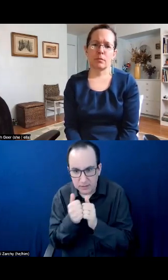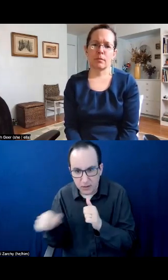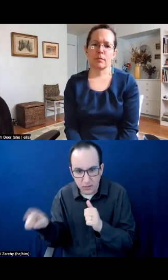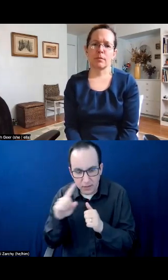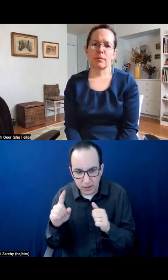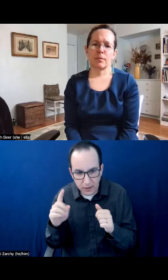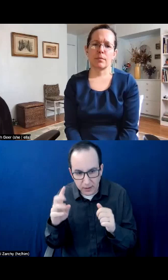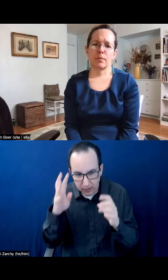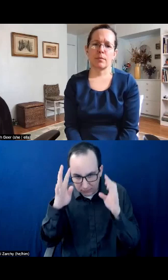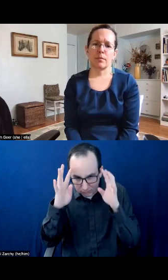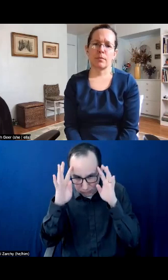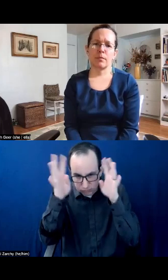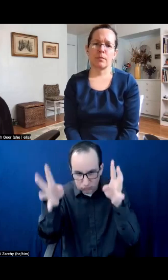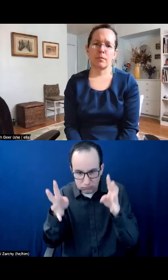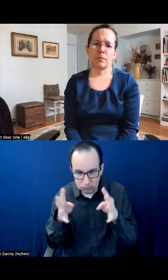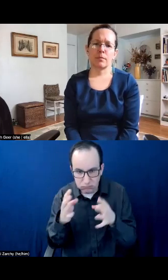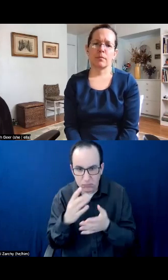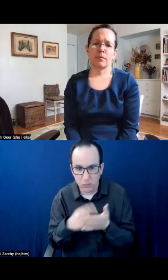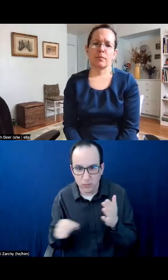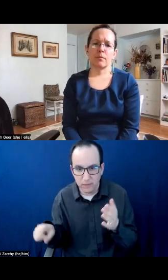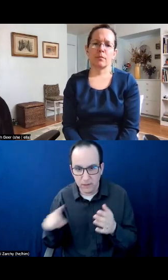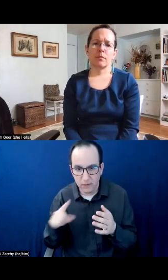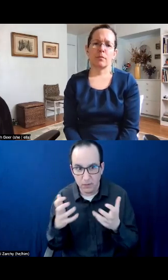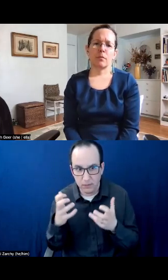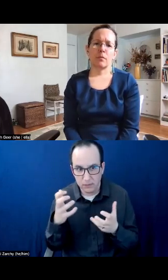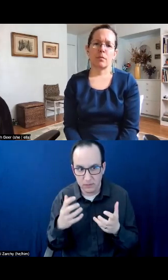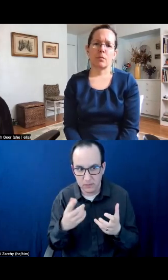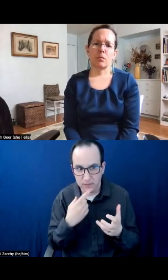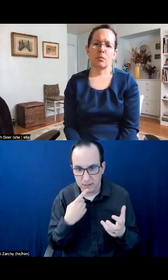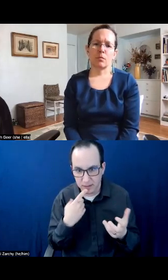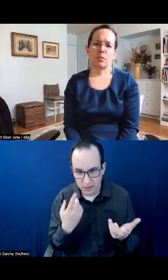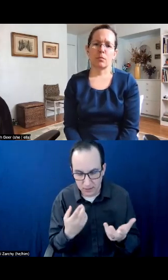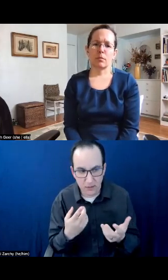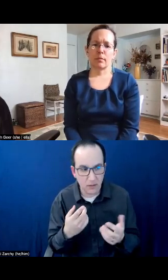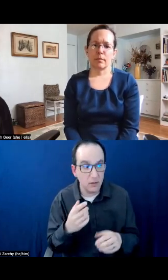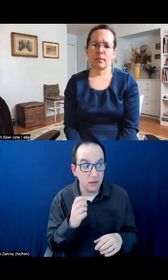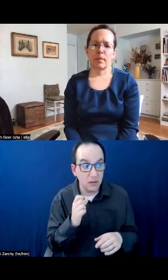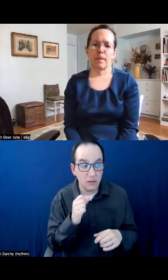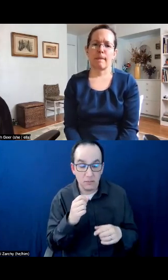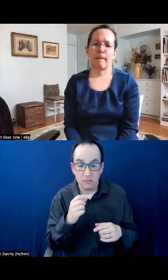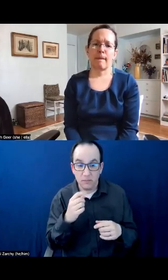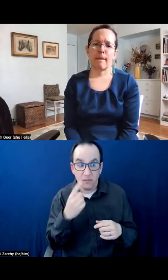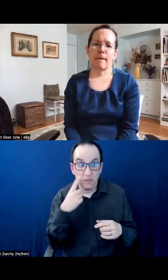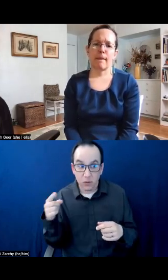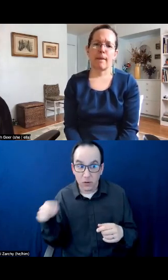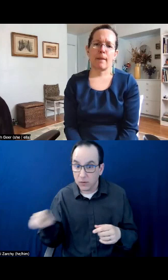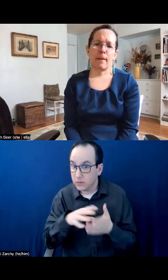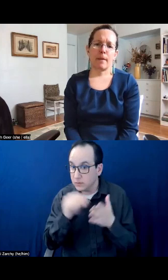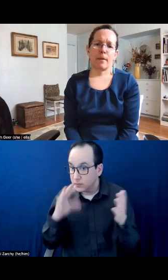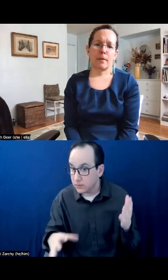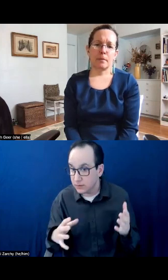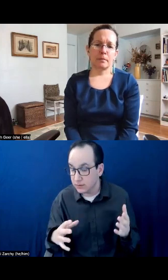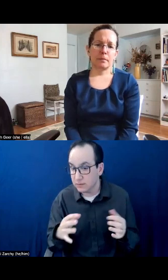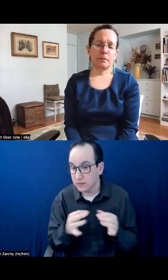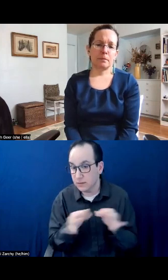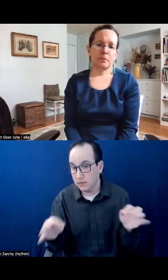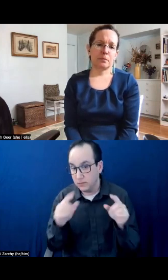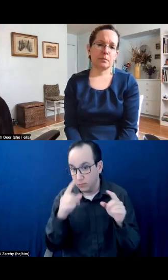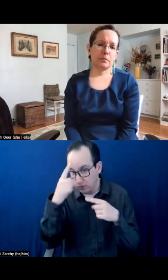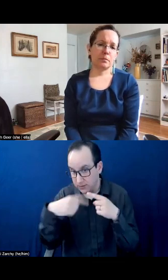and categorize and organize information and come up with exactly what they want to